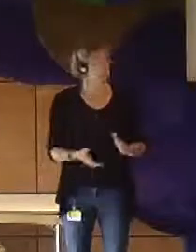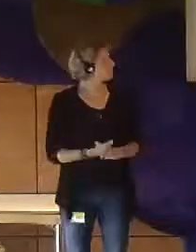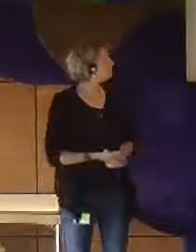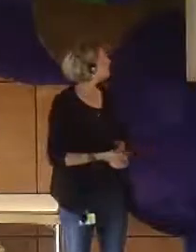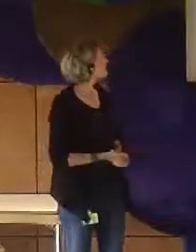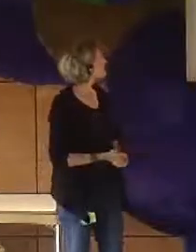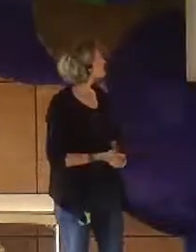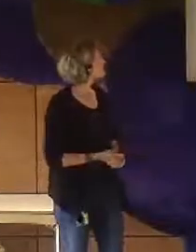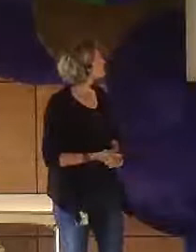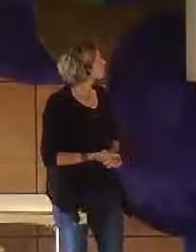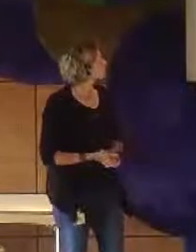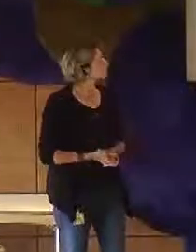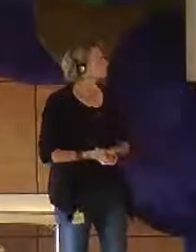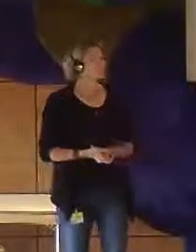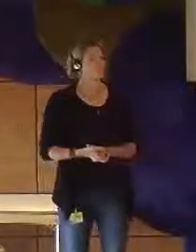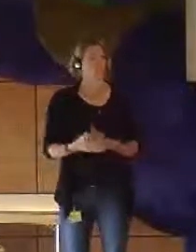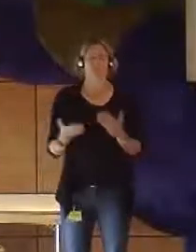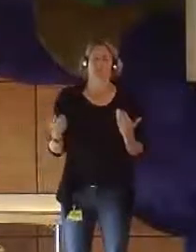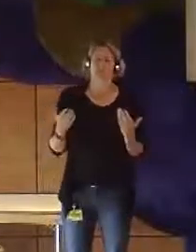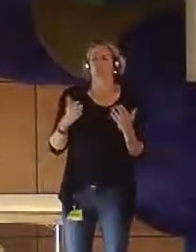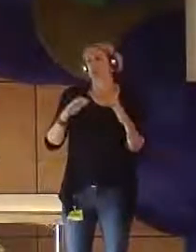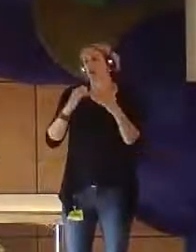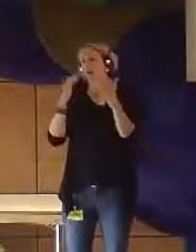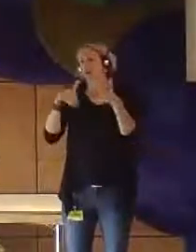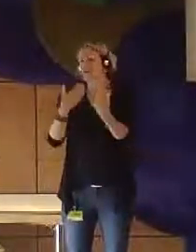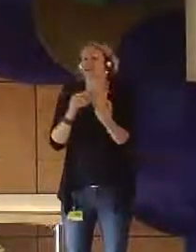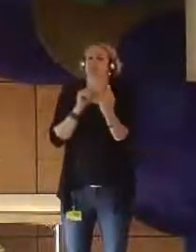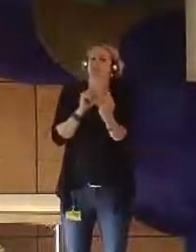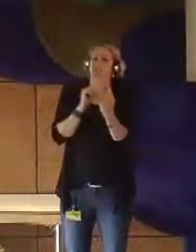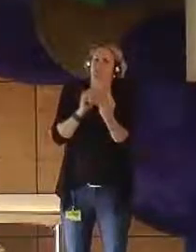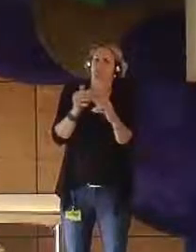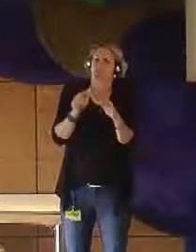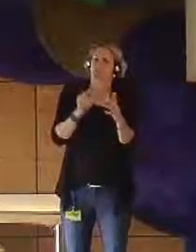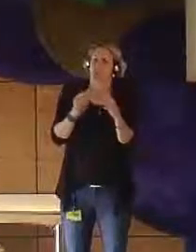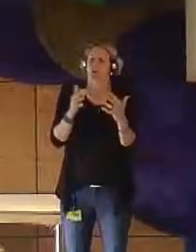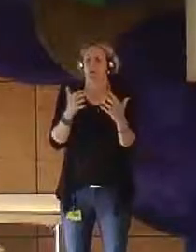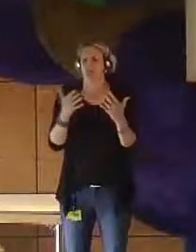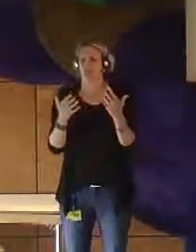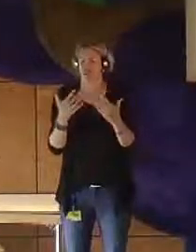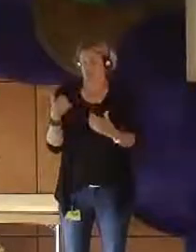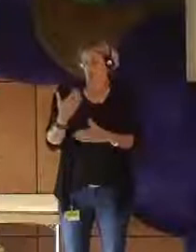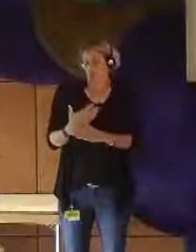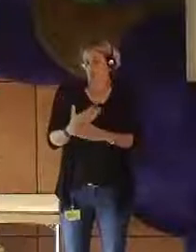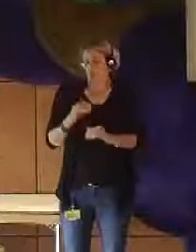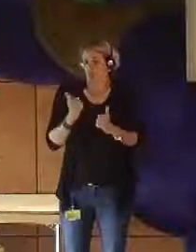And there's also some discussions, so at least a couple of you have emailed me, because the question